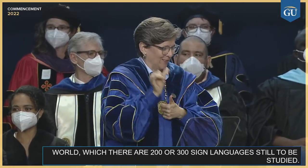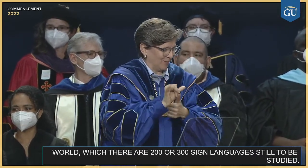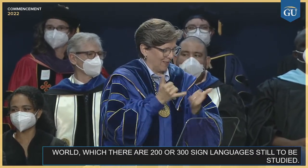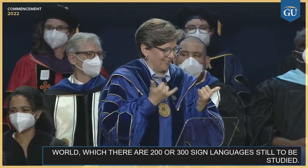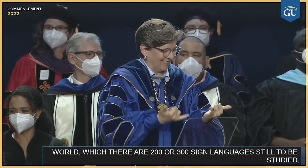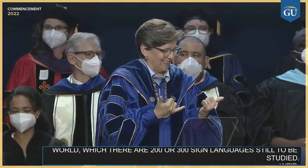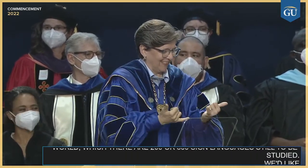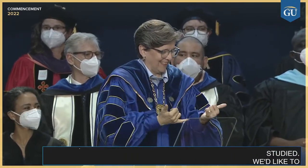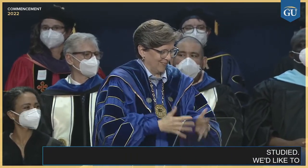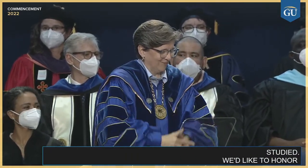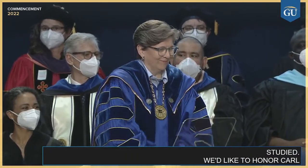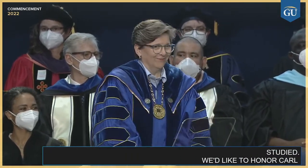Letters as well today.